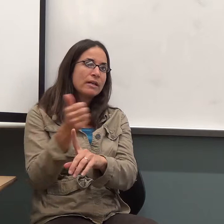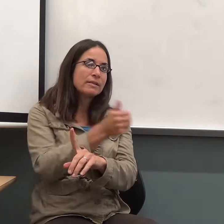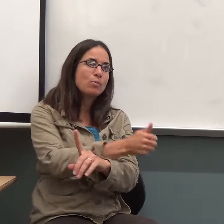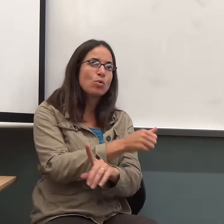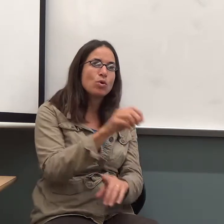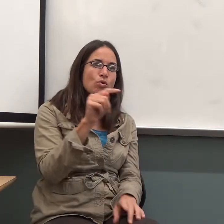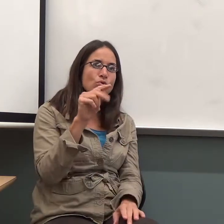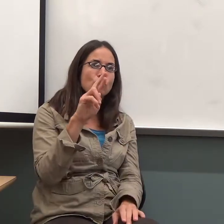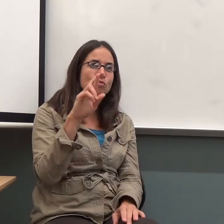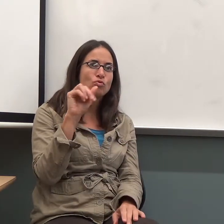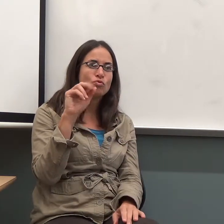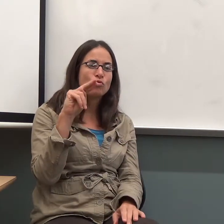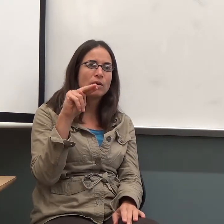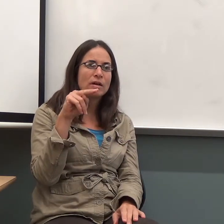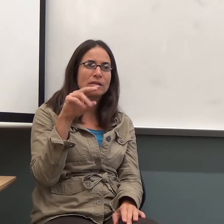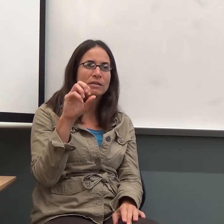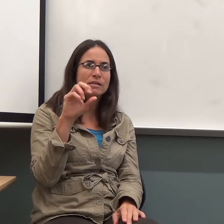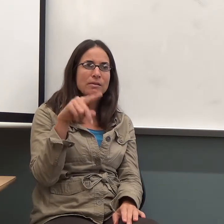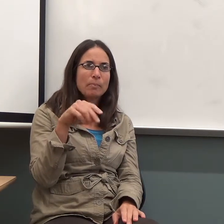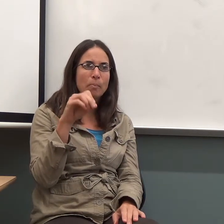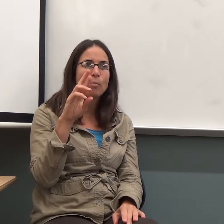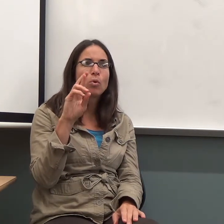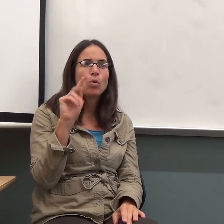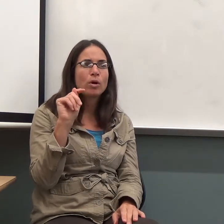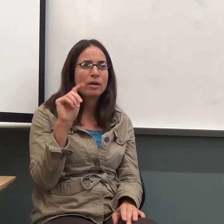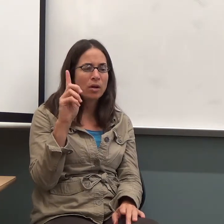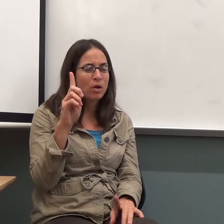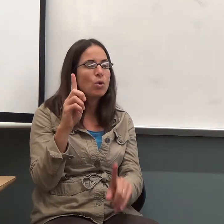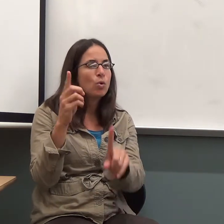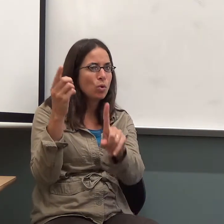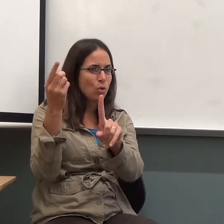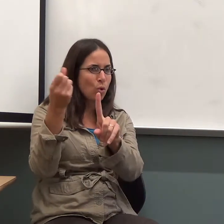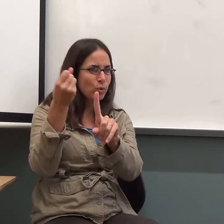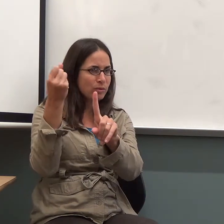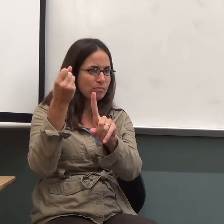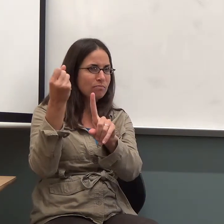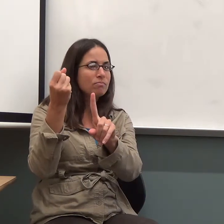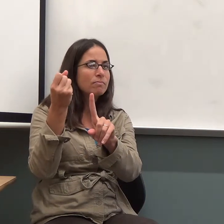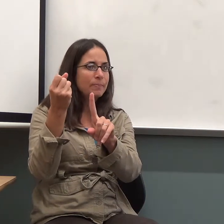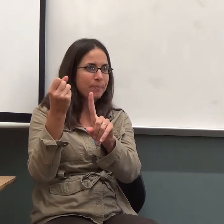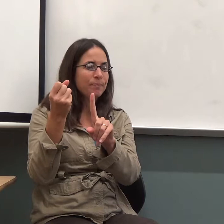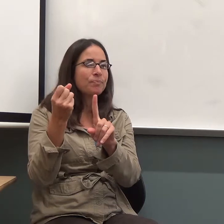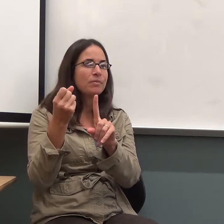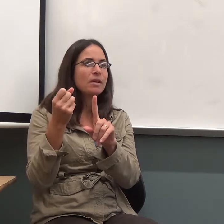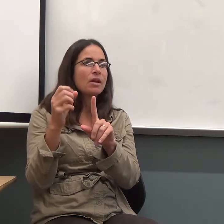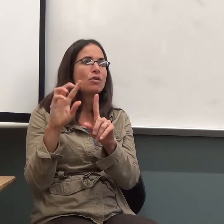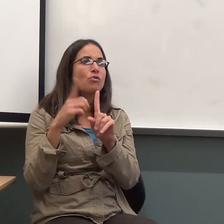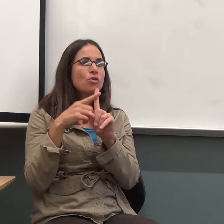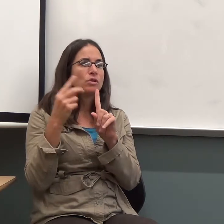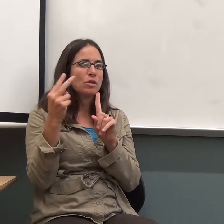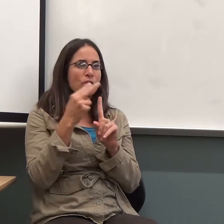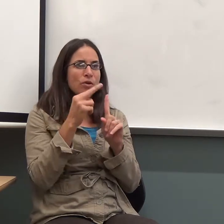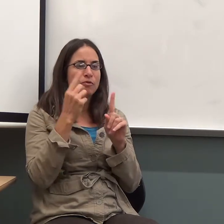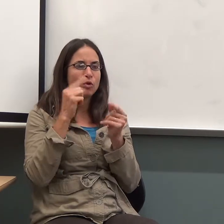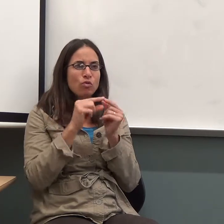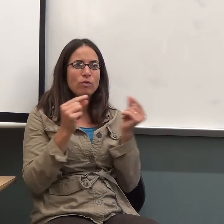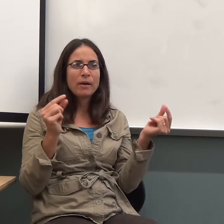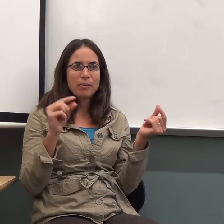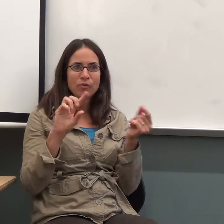though. And we'll stick with the words that are there first, Elvis, and then come back and tell me again in a minute, all right? Hang on to that thought, and maybe we'll use it in their new sense,